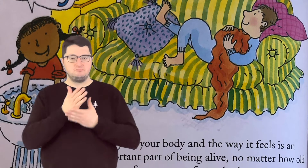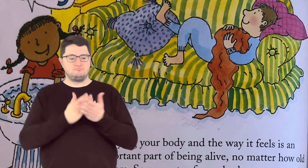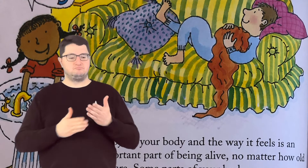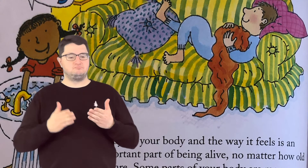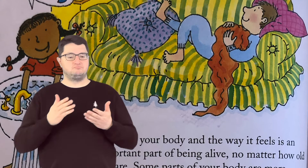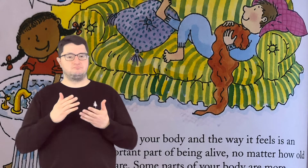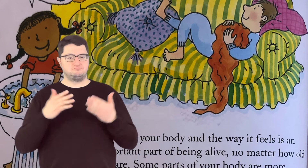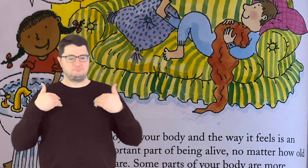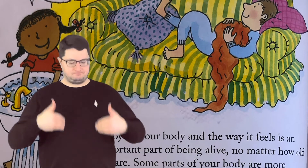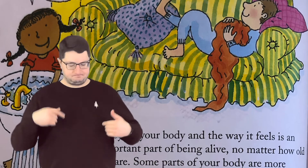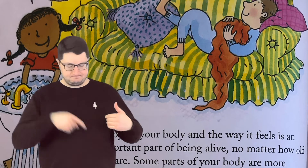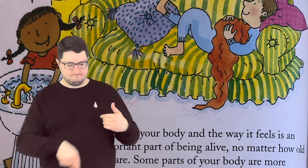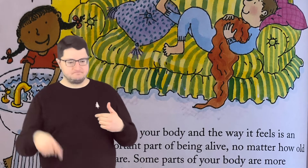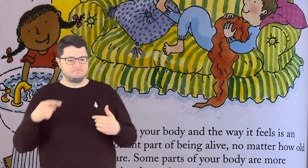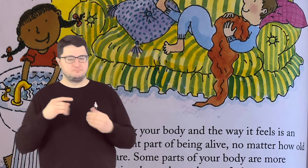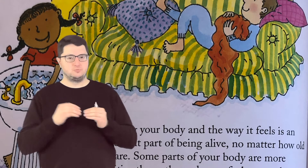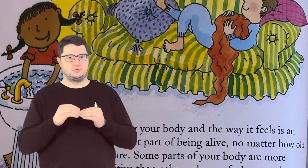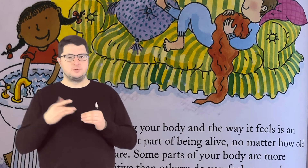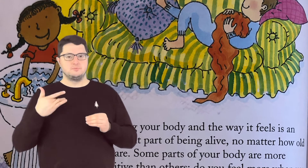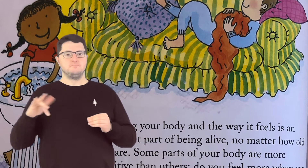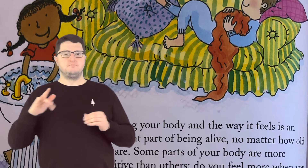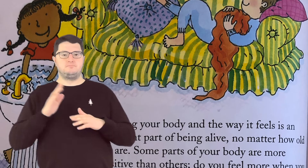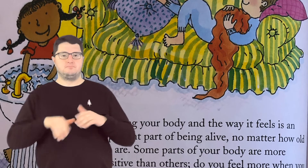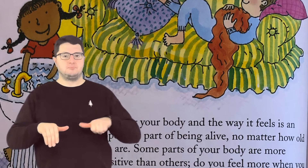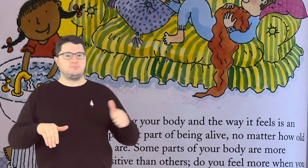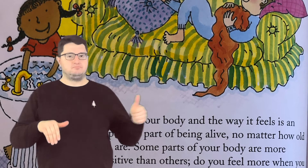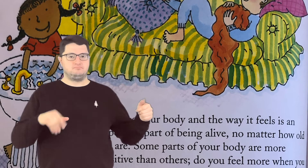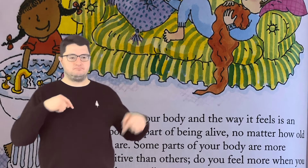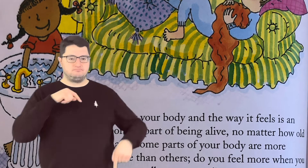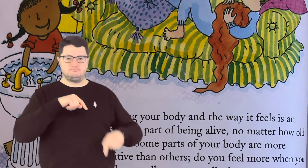Some parts of your body are more sensitive than others.